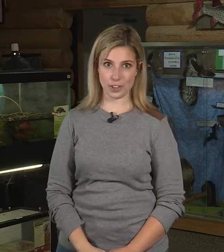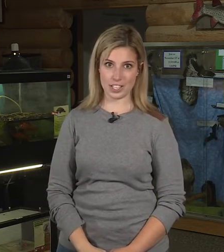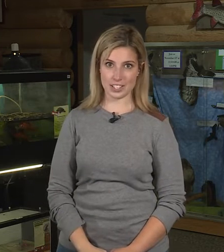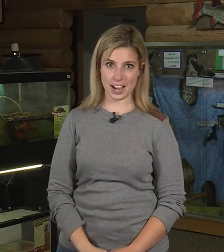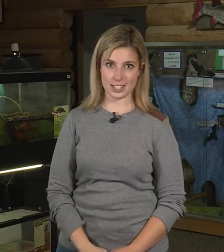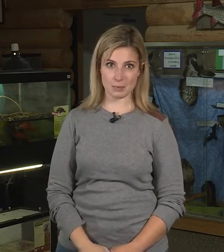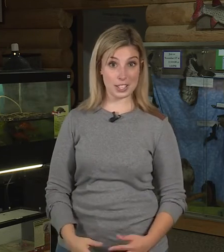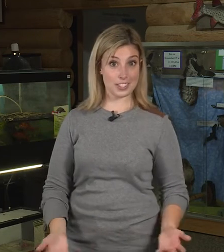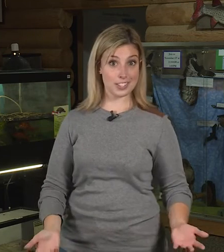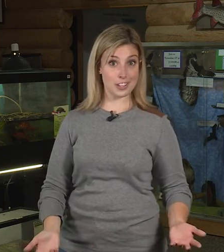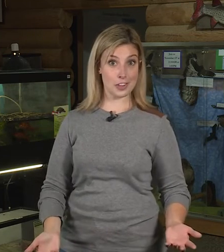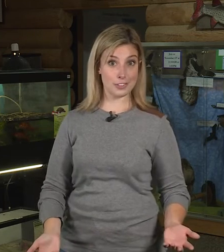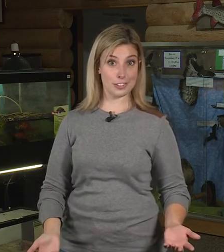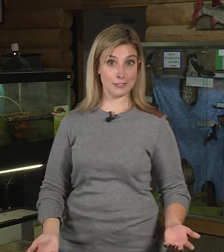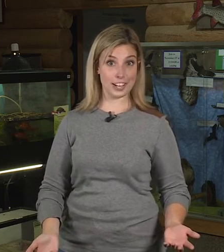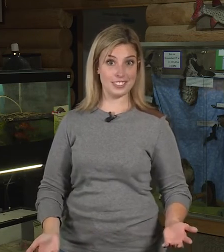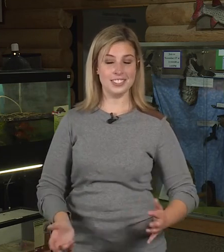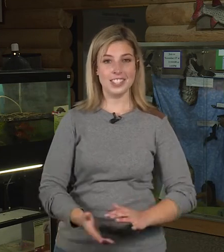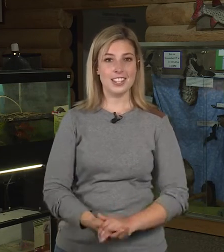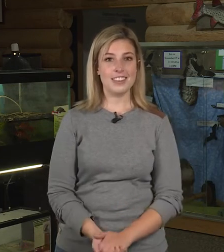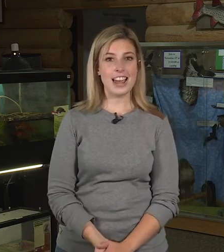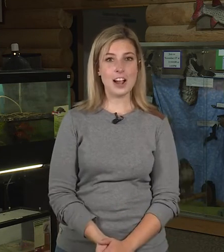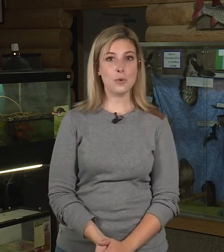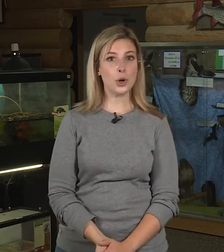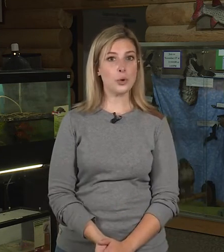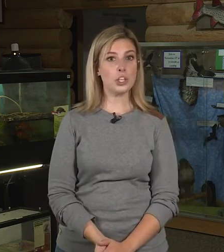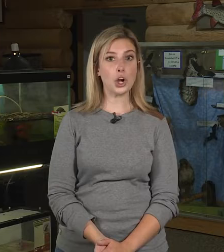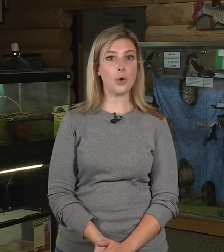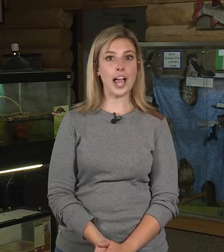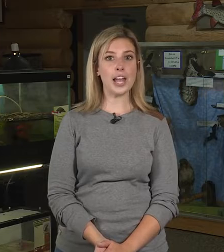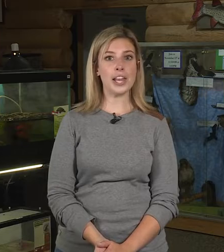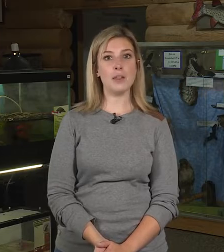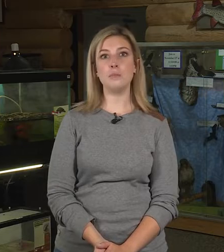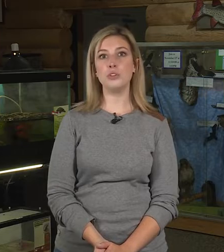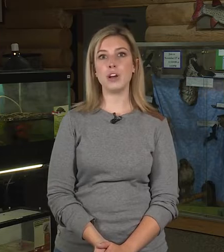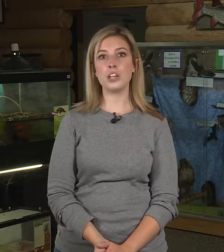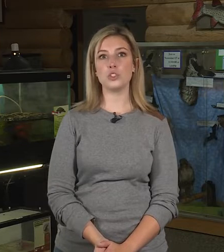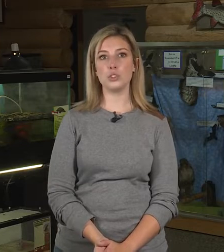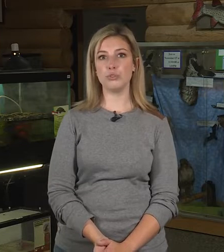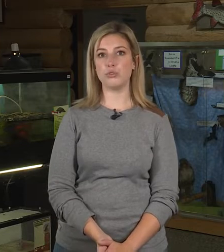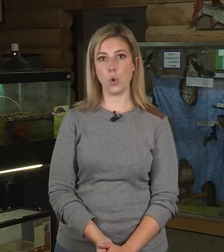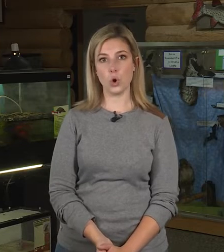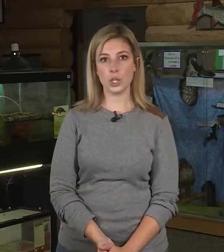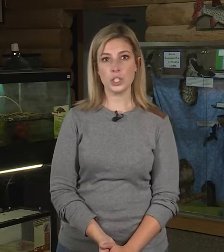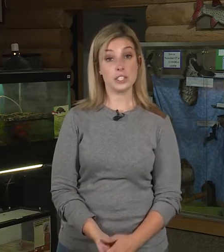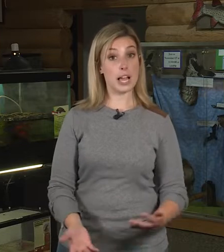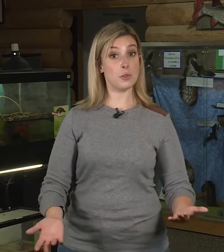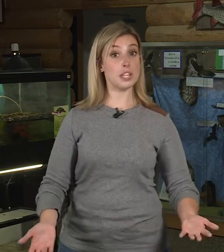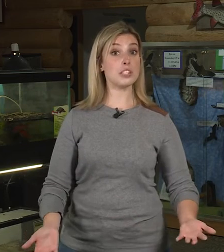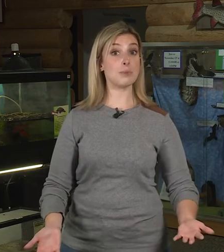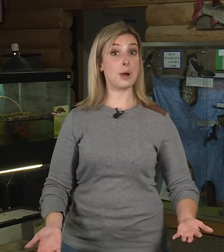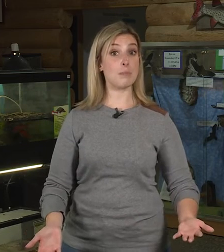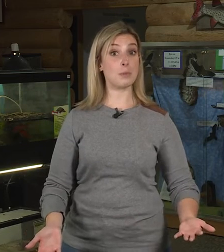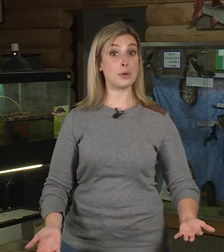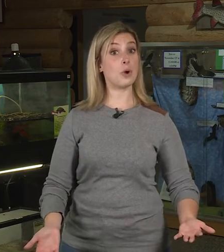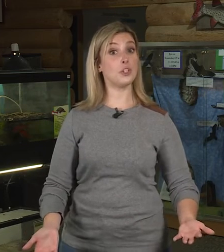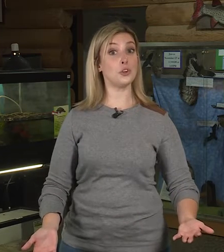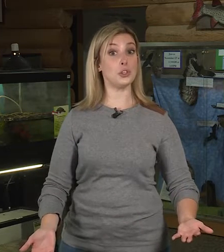favorite signs because it's a little different. Now we're going to go ahead and move on to 4. Now this is probably one you're used